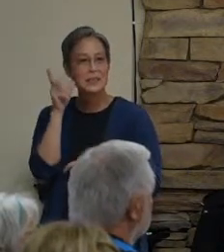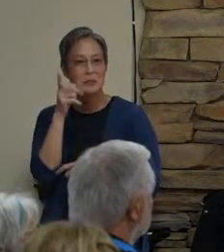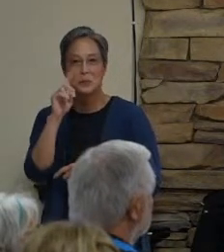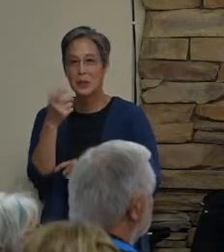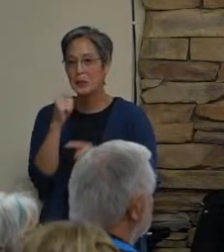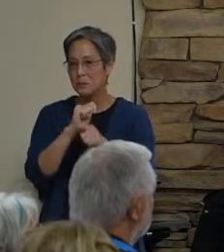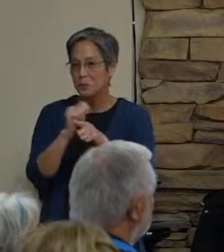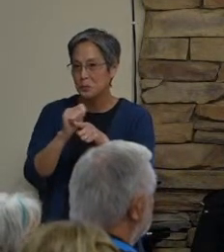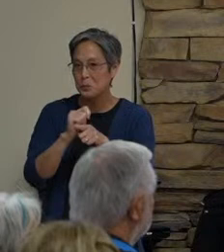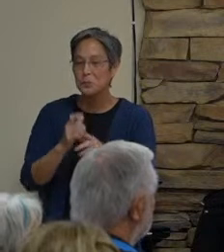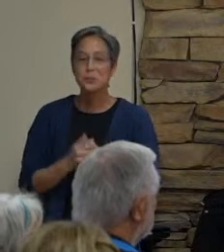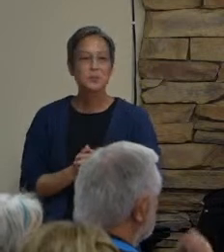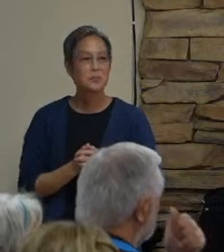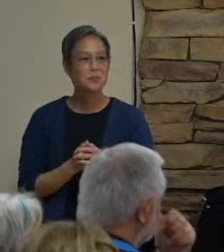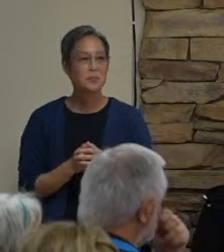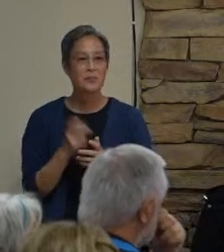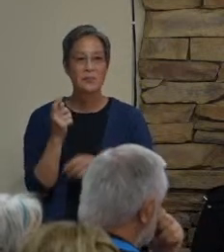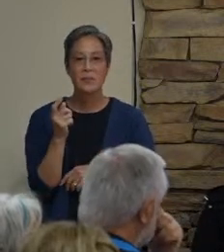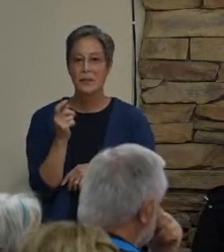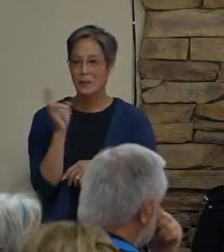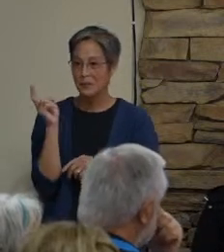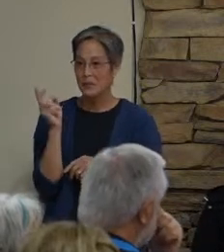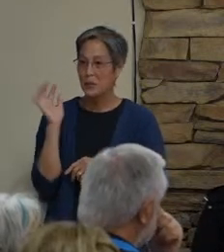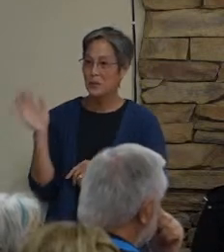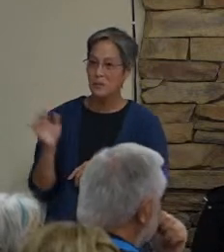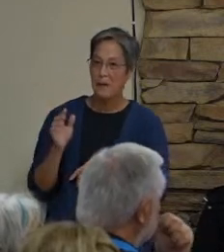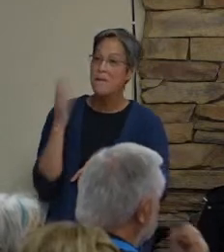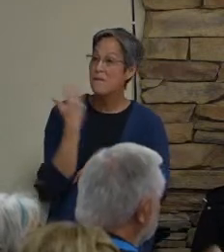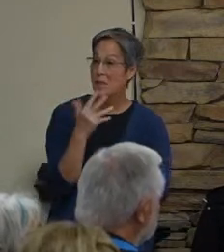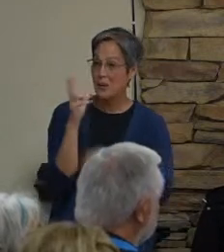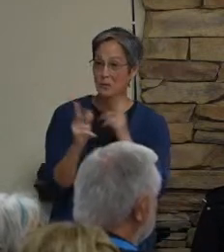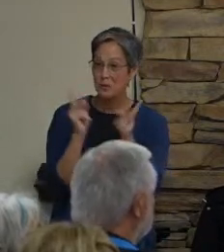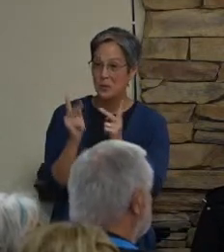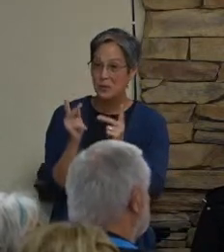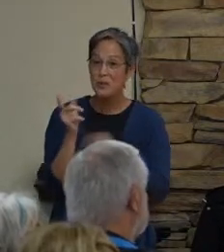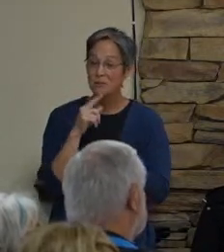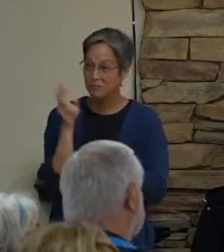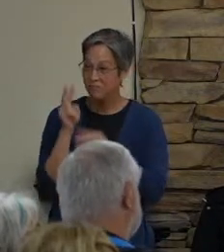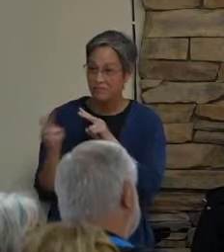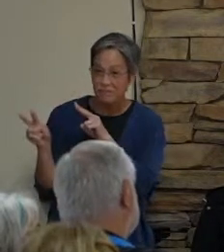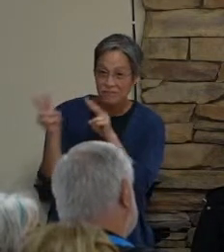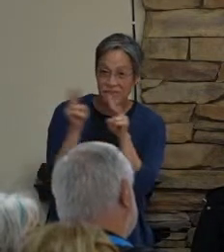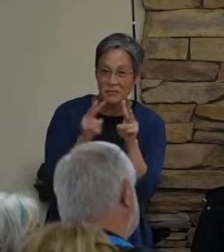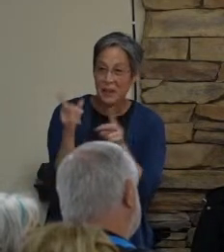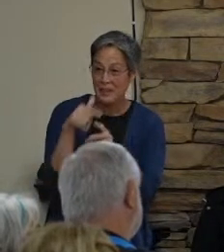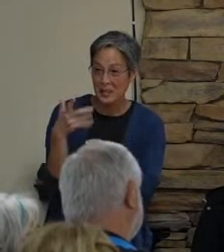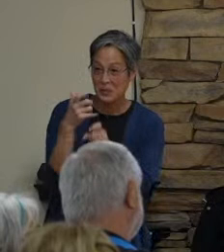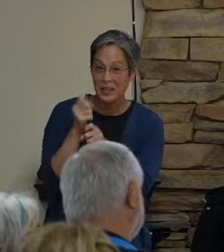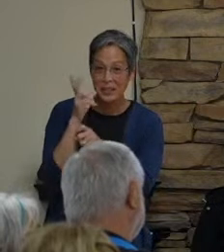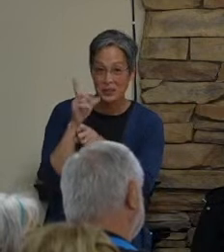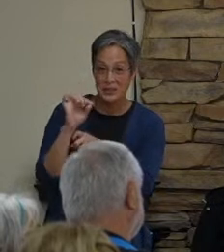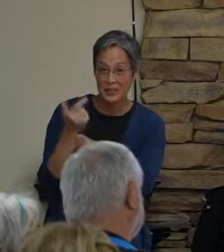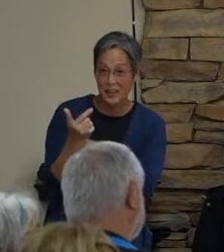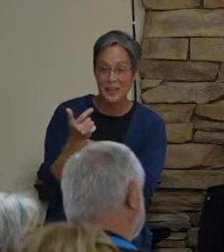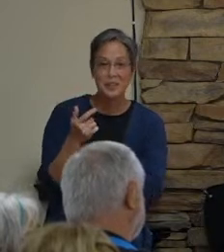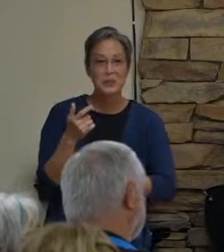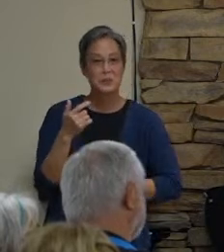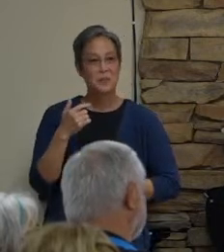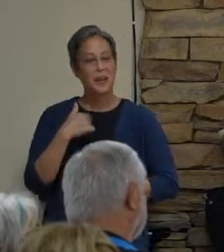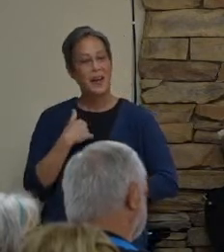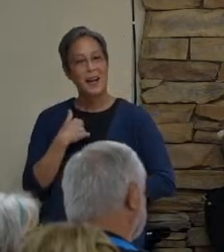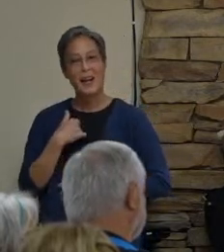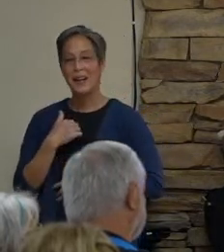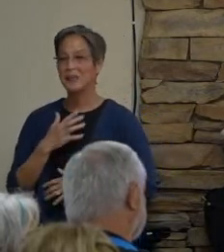training. As I look into the faces of the five individuals who will be receiving a hearing dog today, I